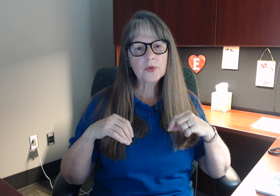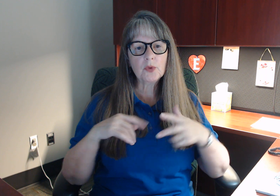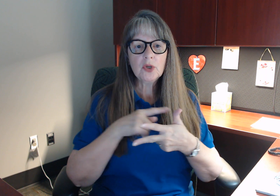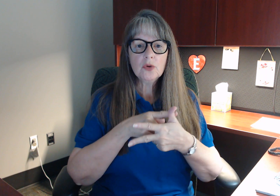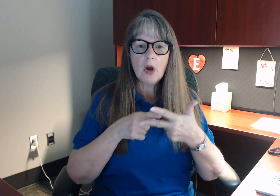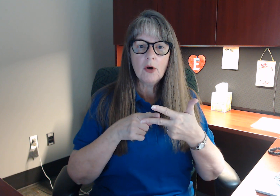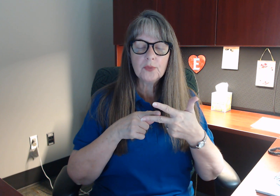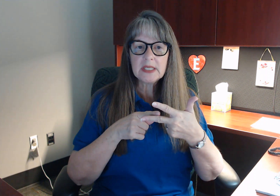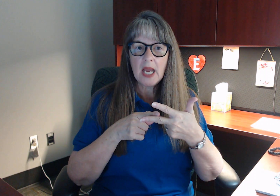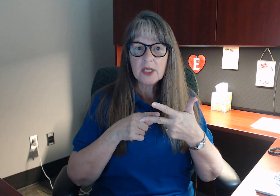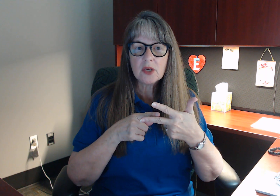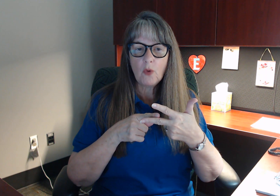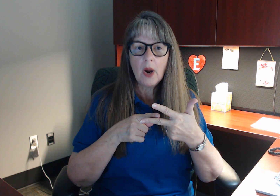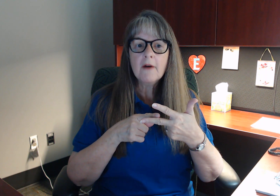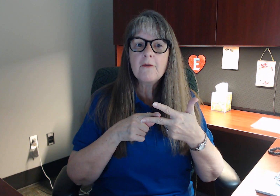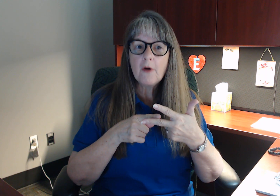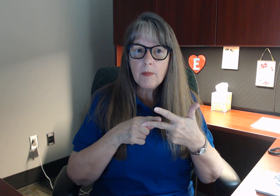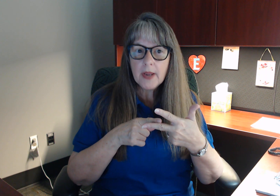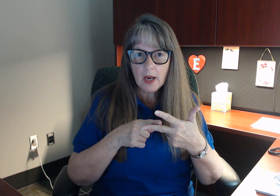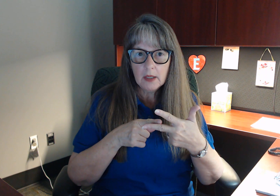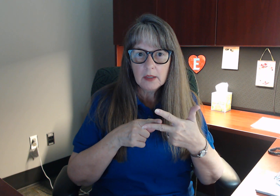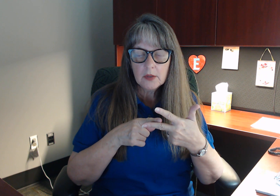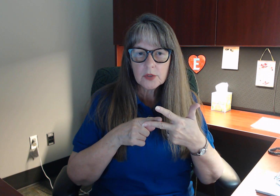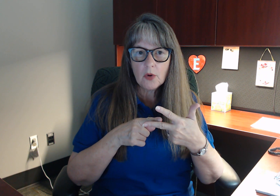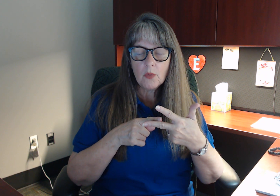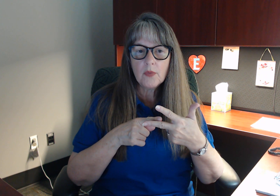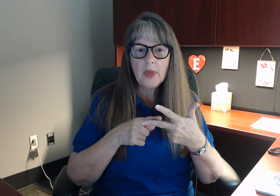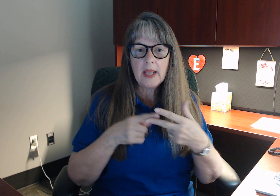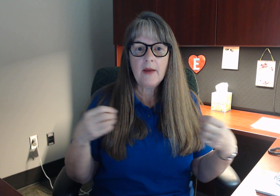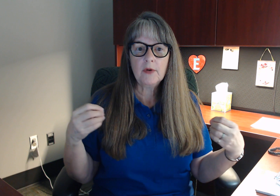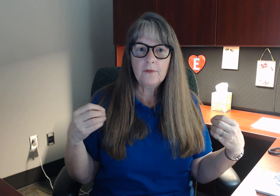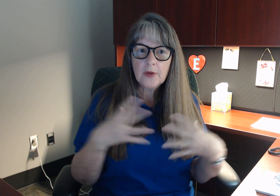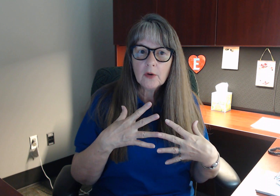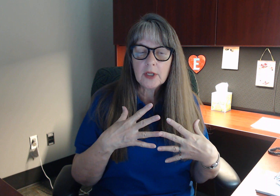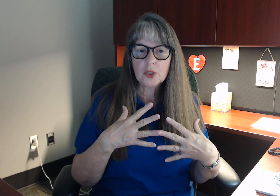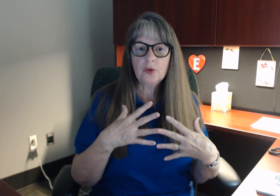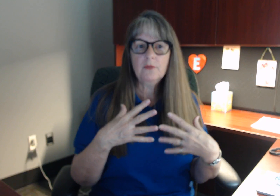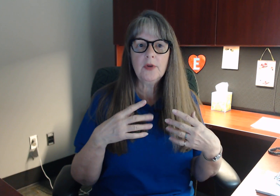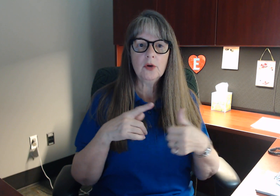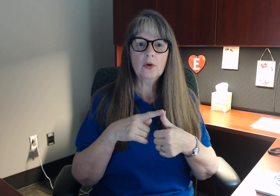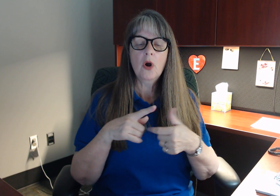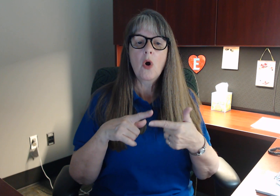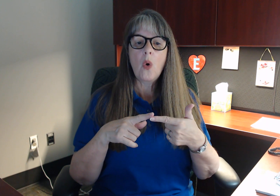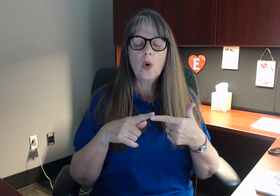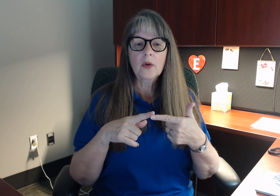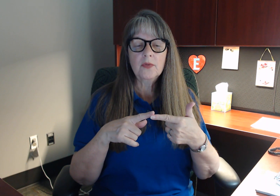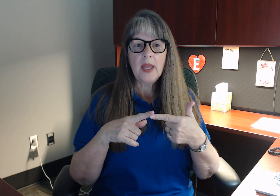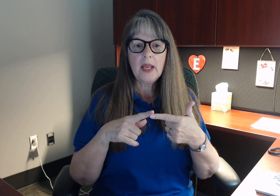you can use all three signs for a phobia. So they have a fear, an extreme fear, or they